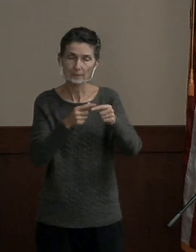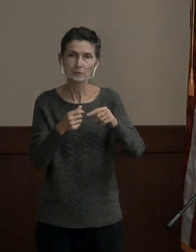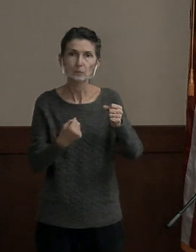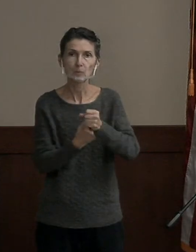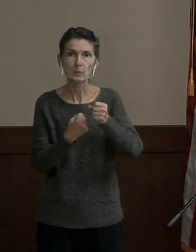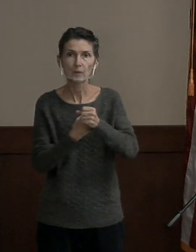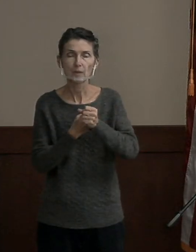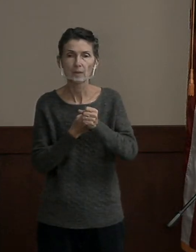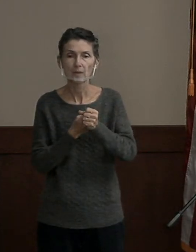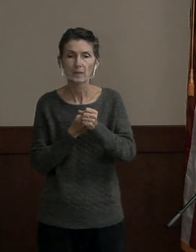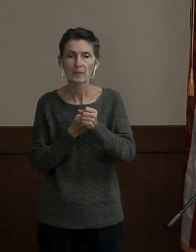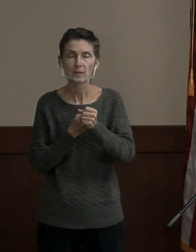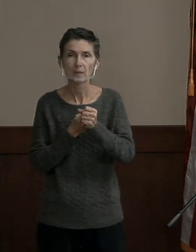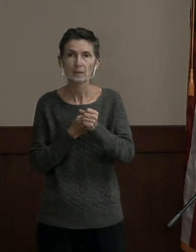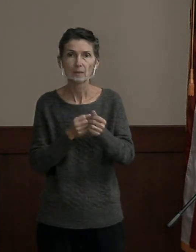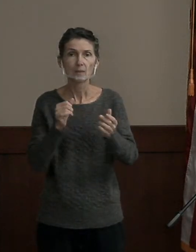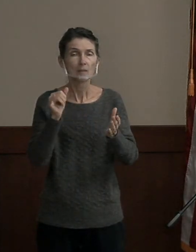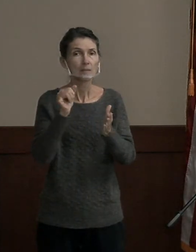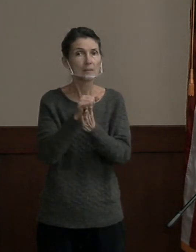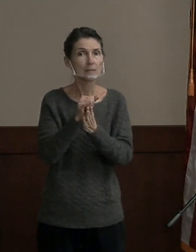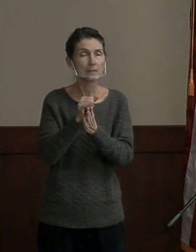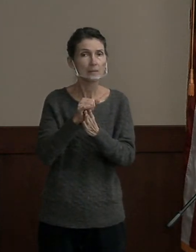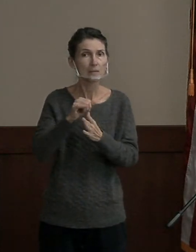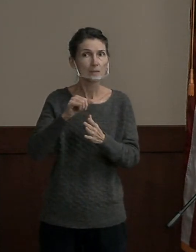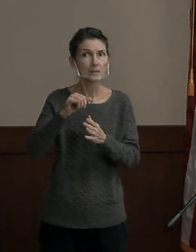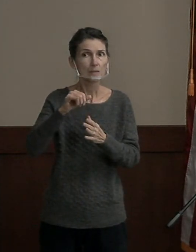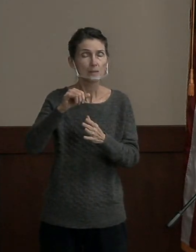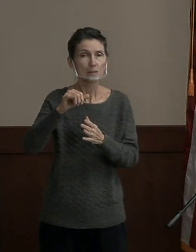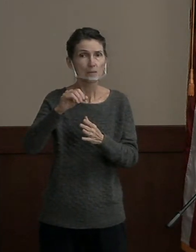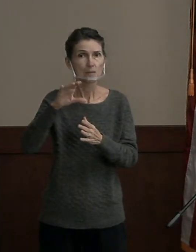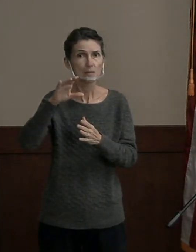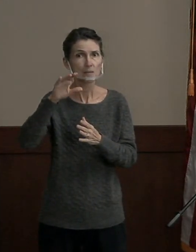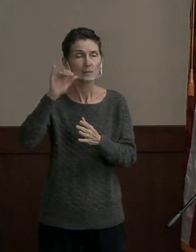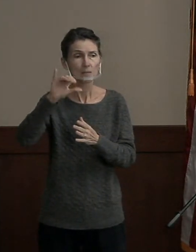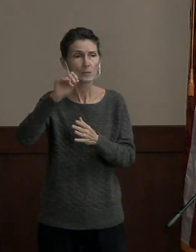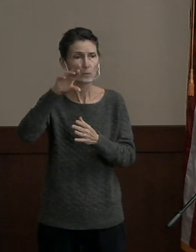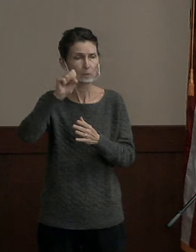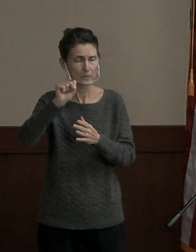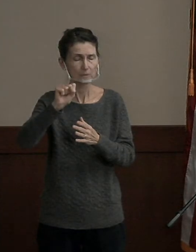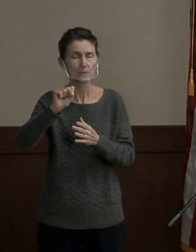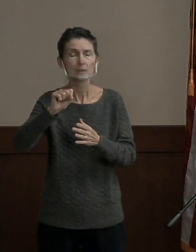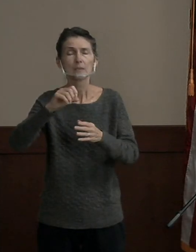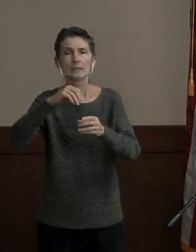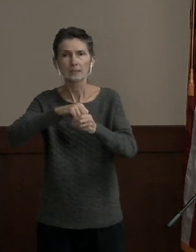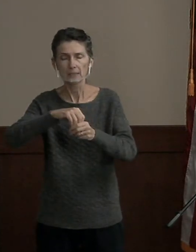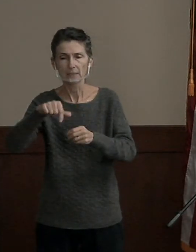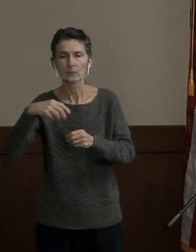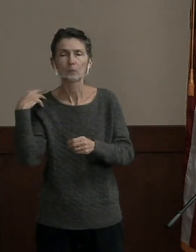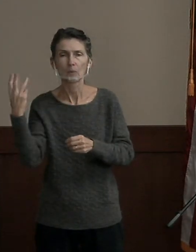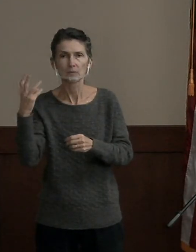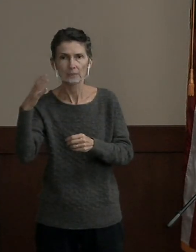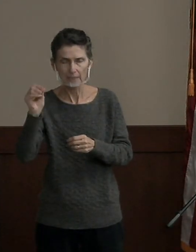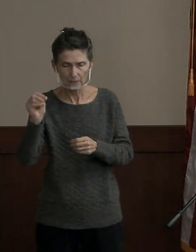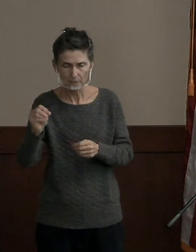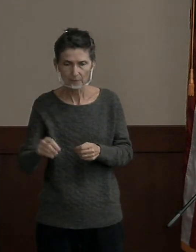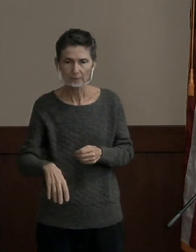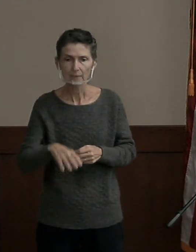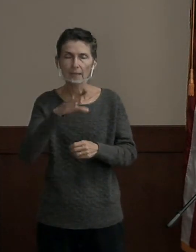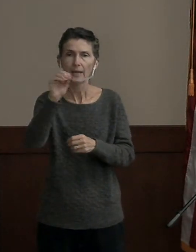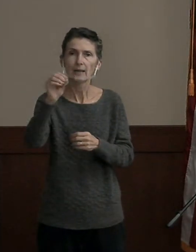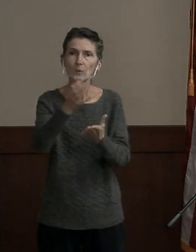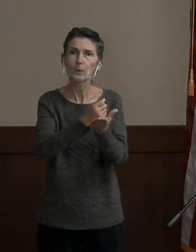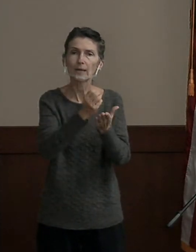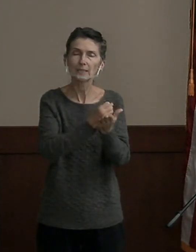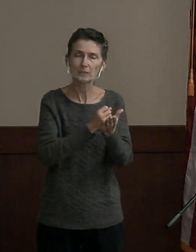support of the tourism industry here locally in Washington County. And finally, public safety wage